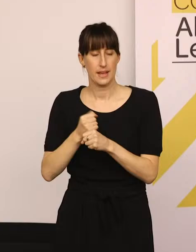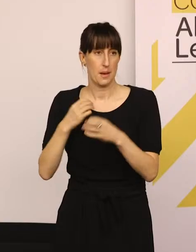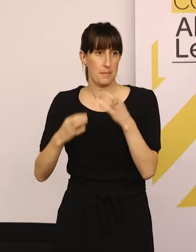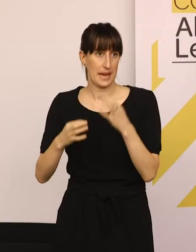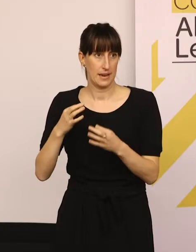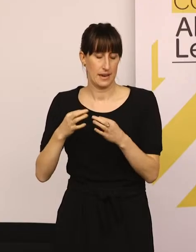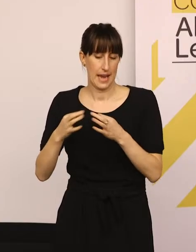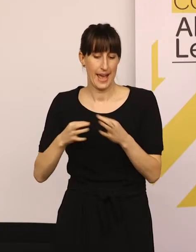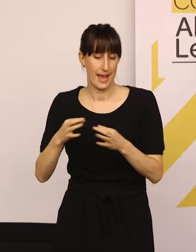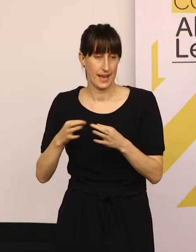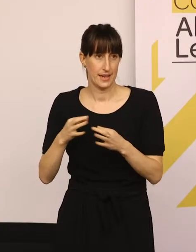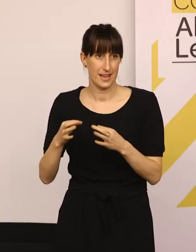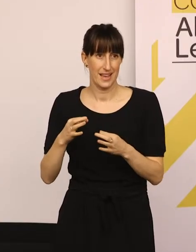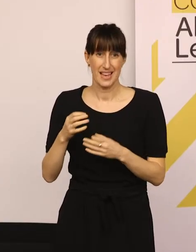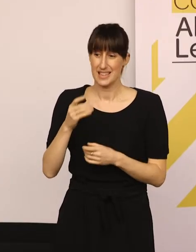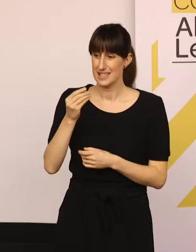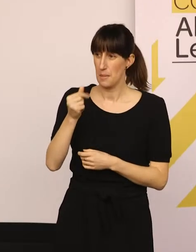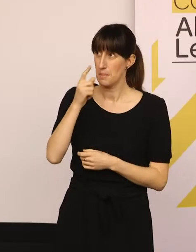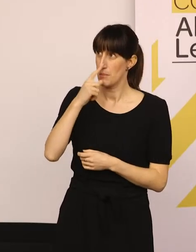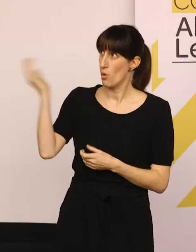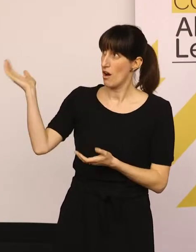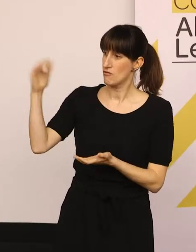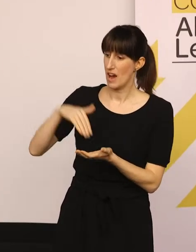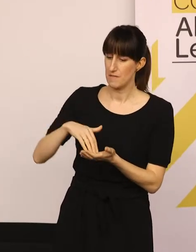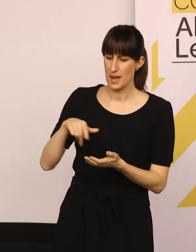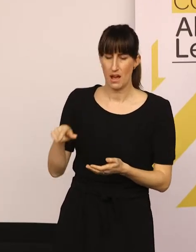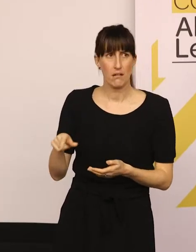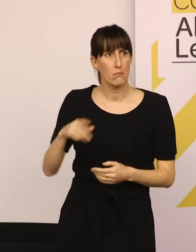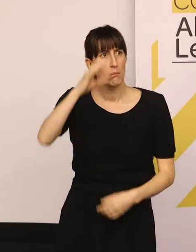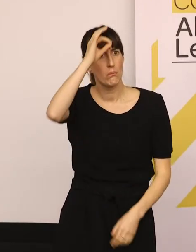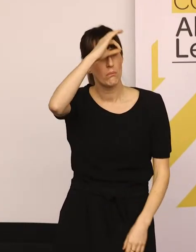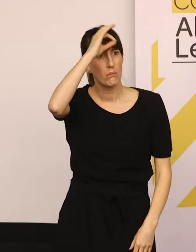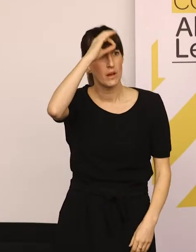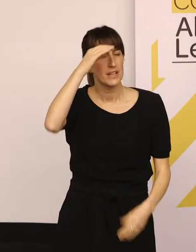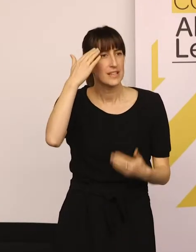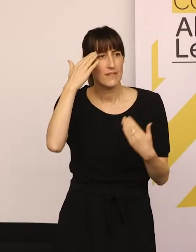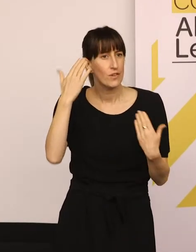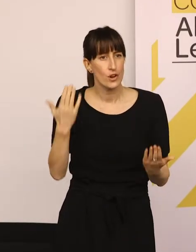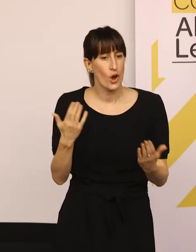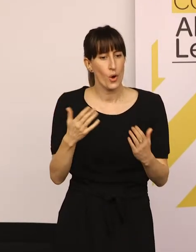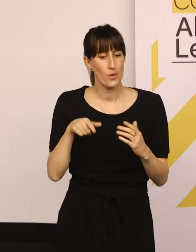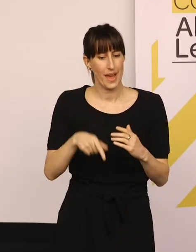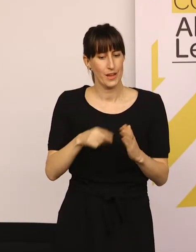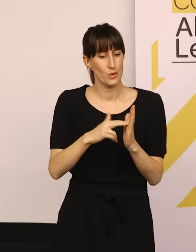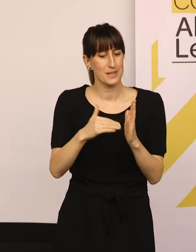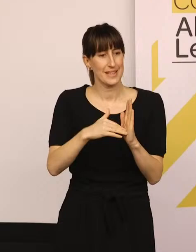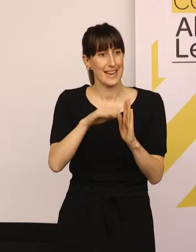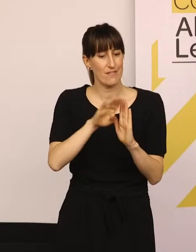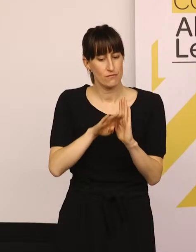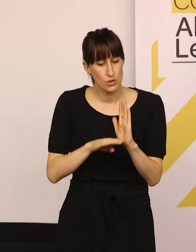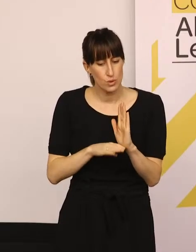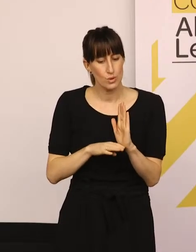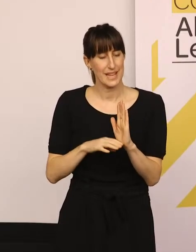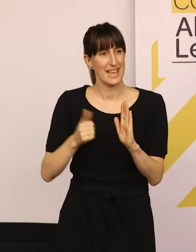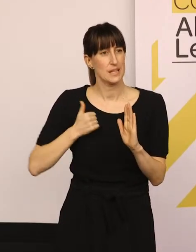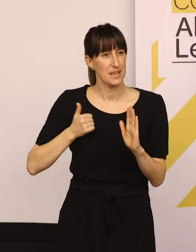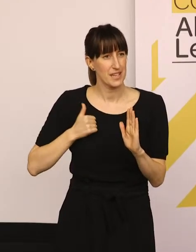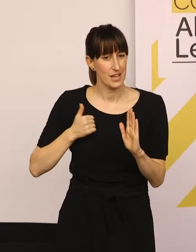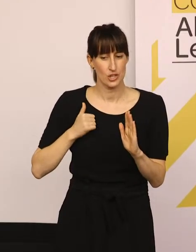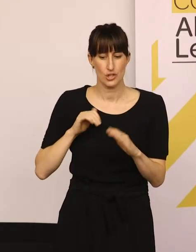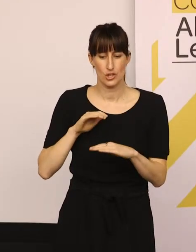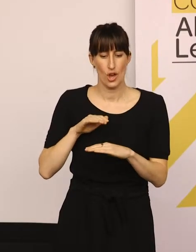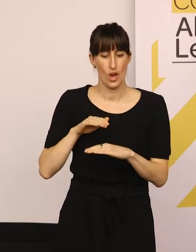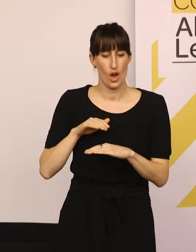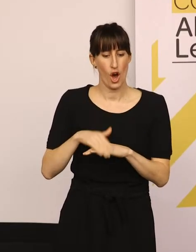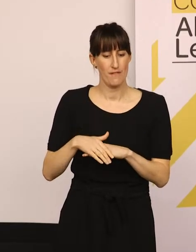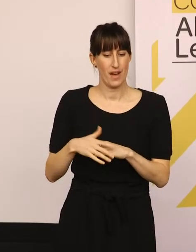Unfortunately, we still have people arriving who aren't aware even of what the requirements and expectations were around